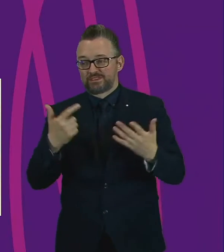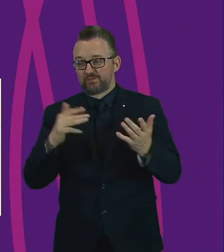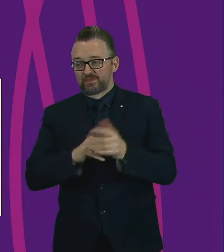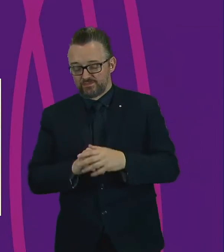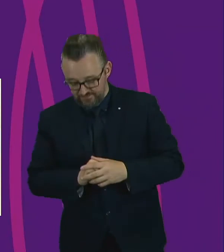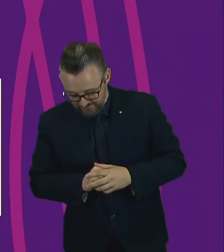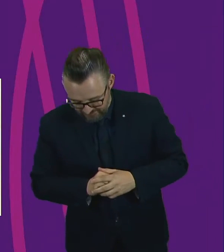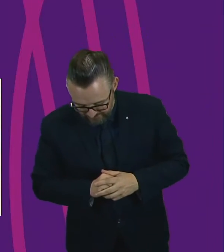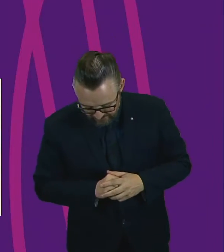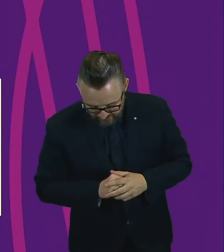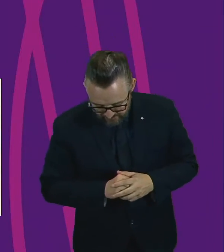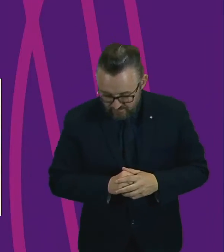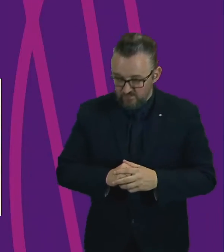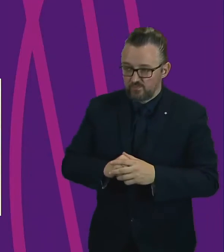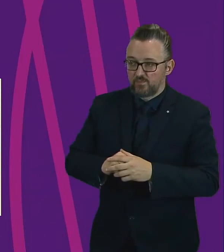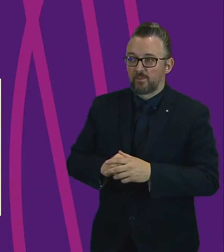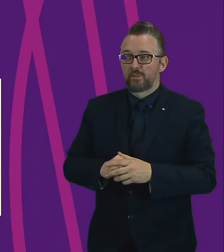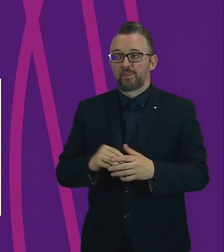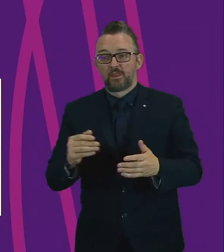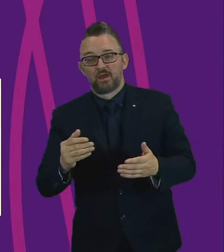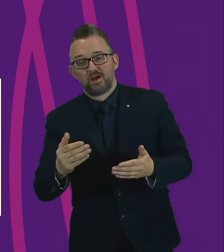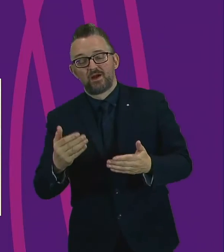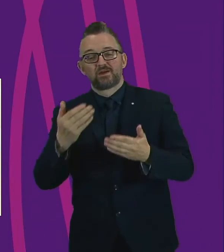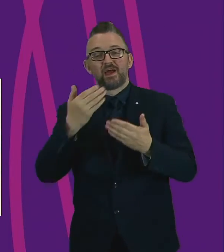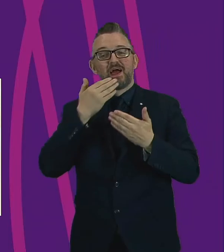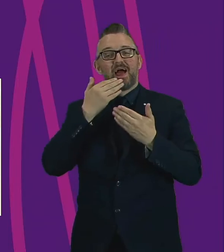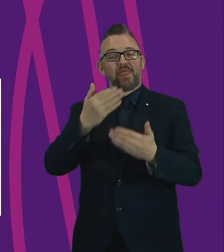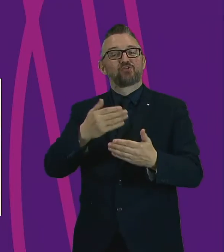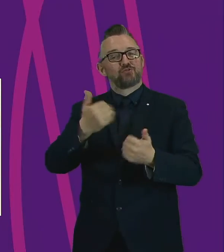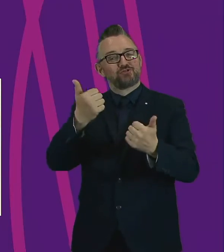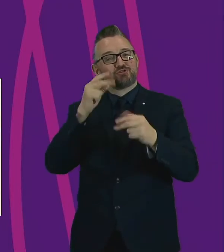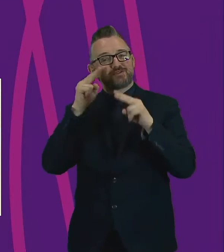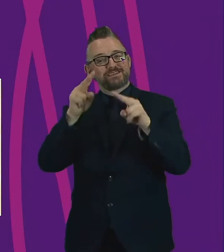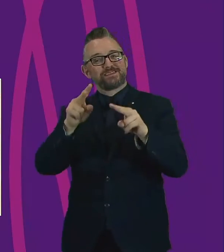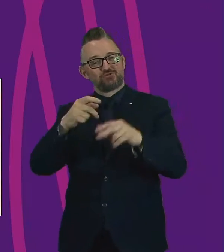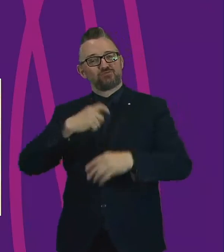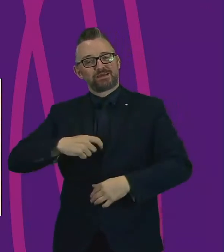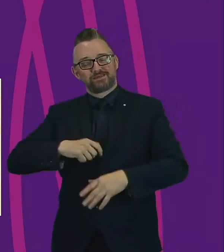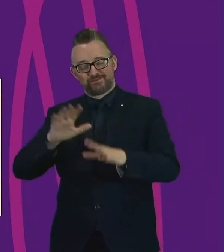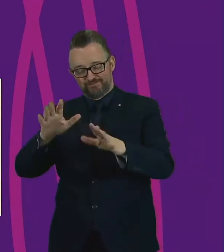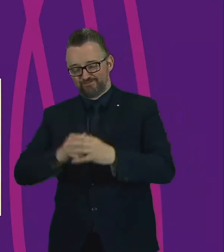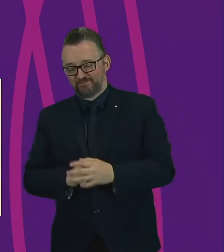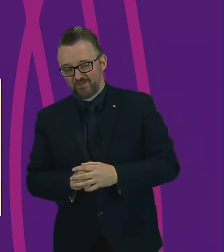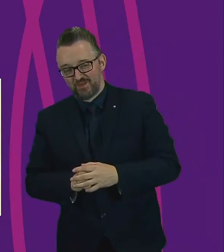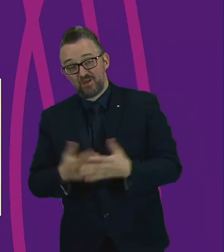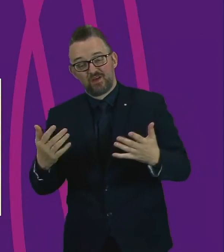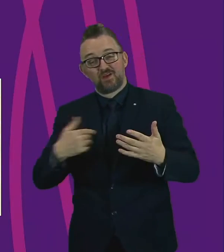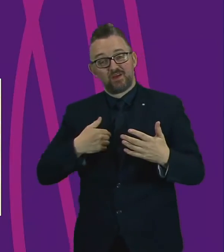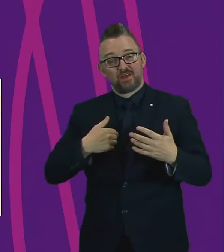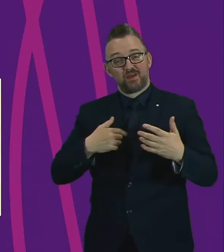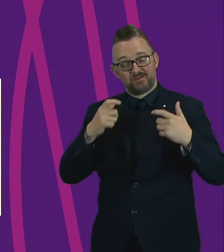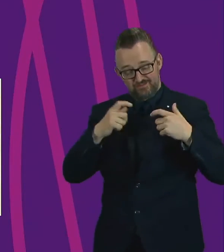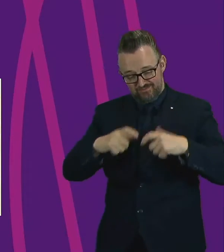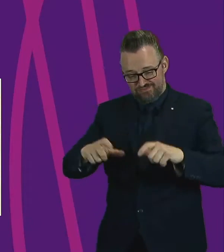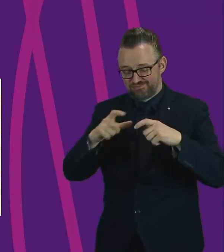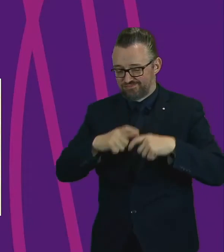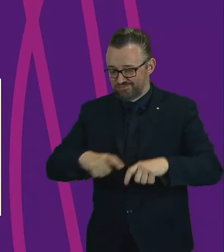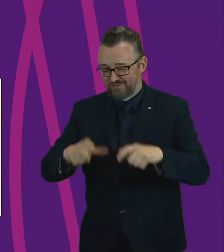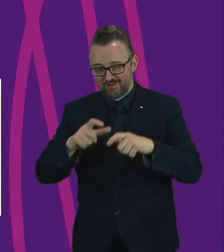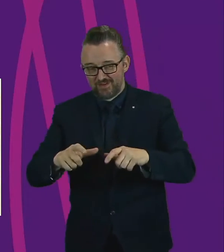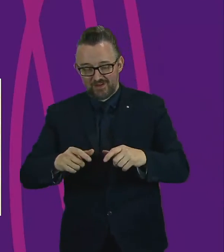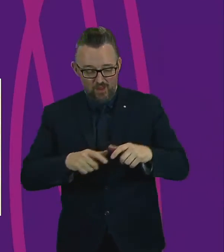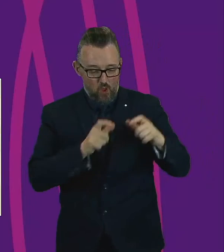Cameron. Thank you, Deputy Presiding Officer, and like others, it's very good to see you in person. As we continue to gradually ease out of